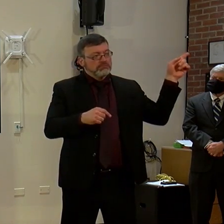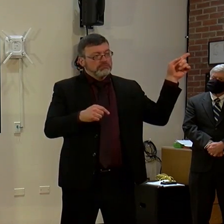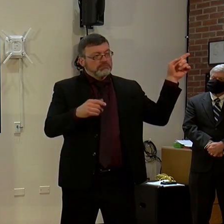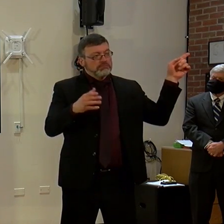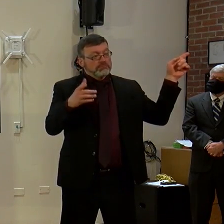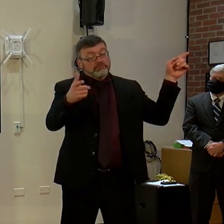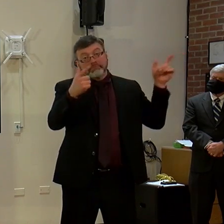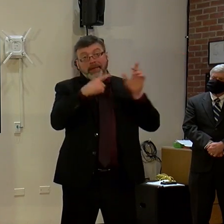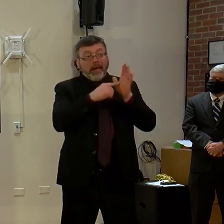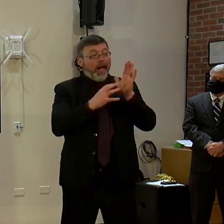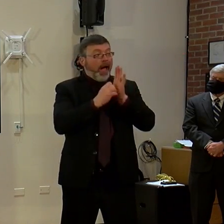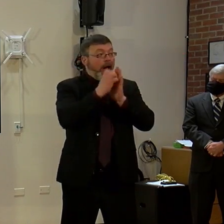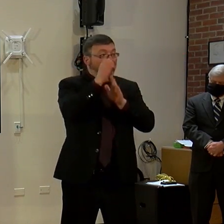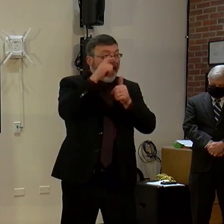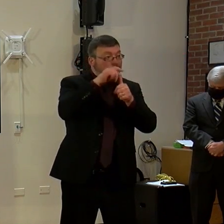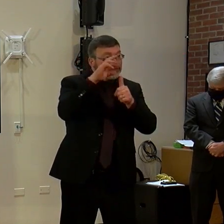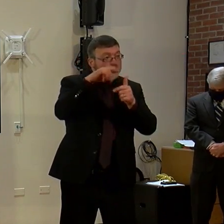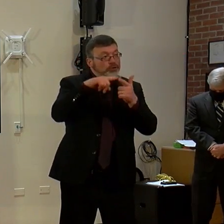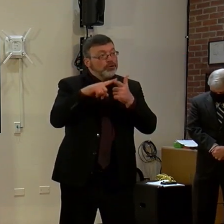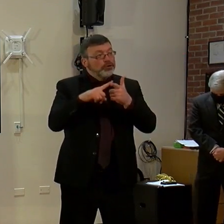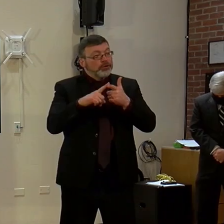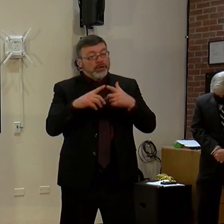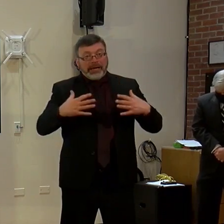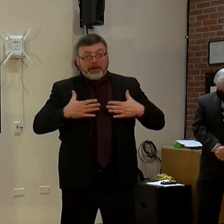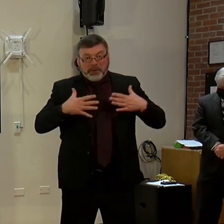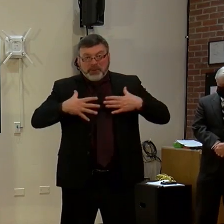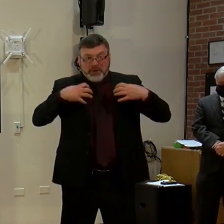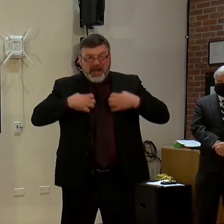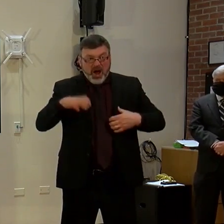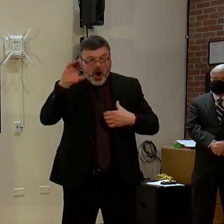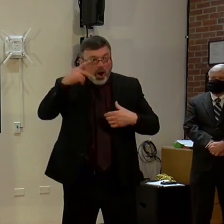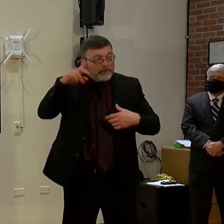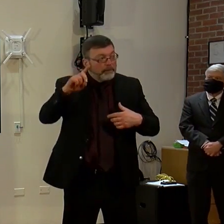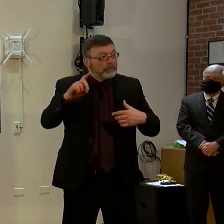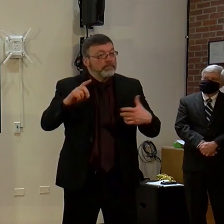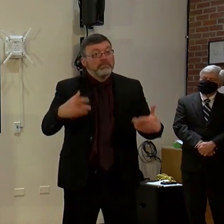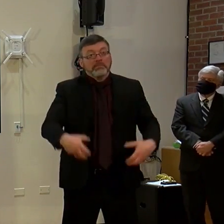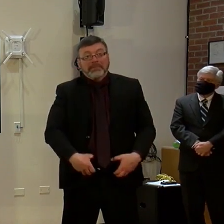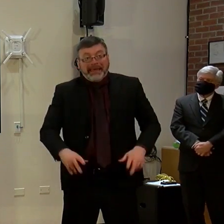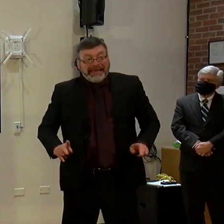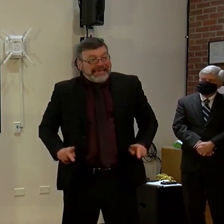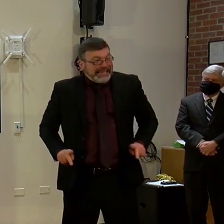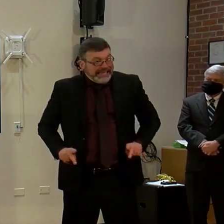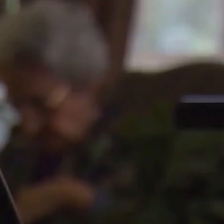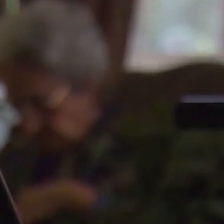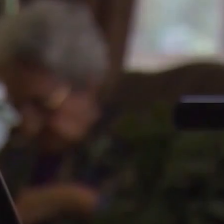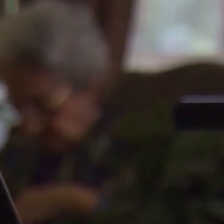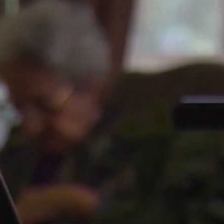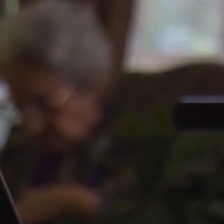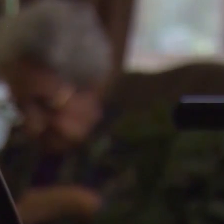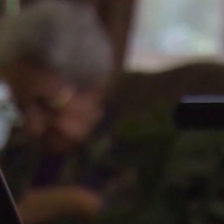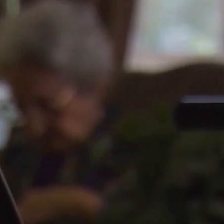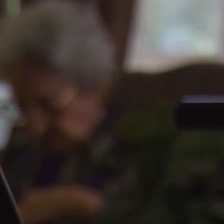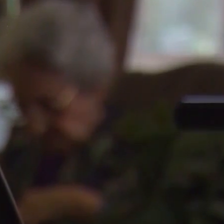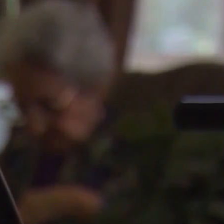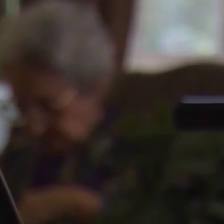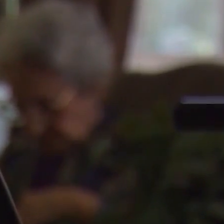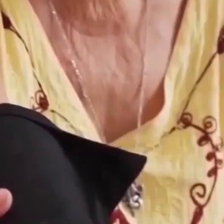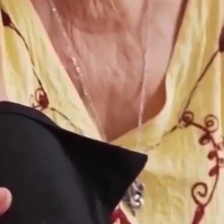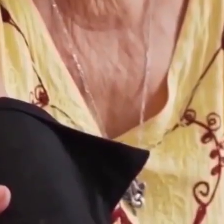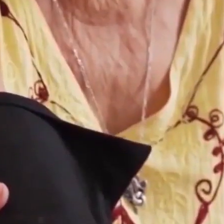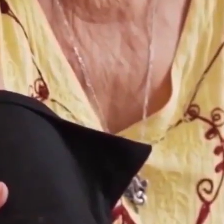COPD, also known as emphysema, a variety of heart conditions. Levine says people immunocompromised,